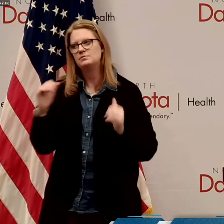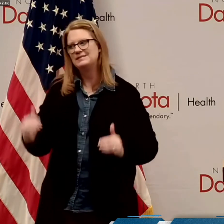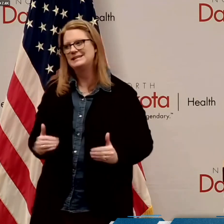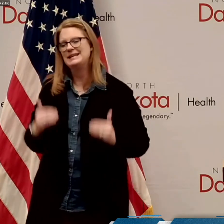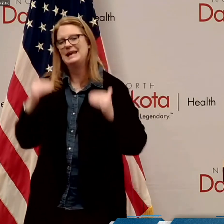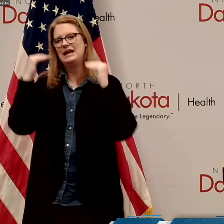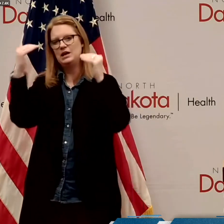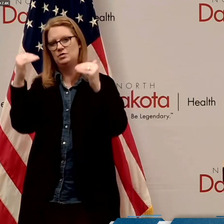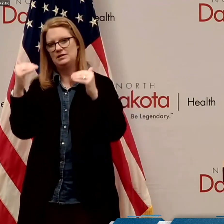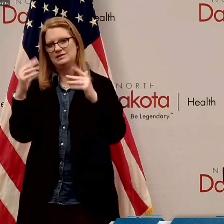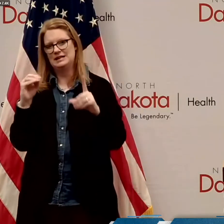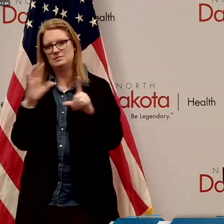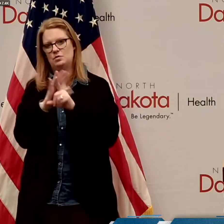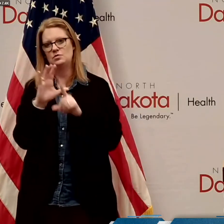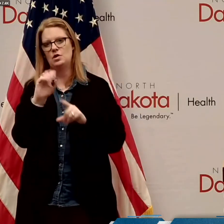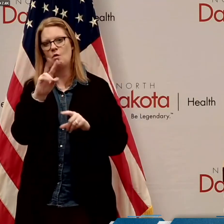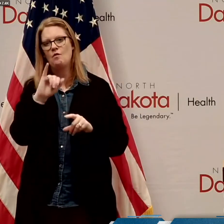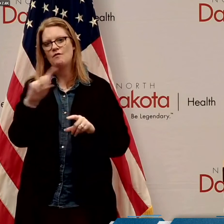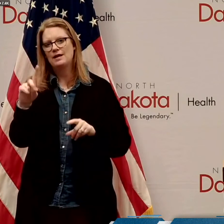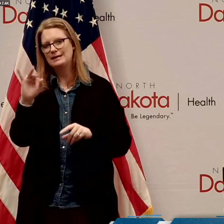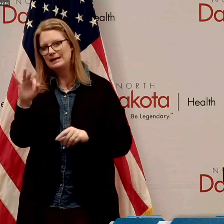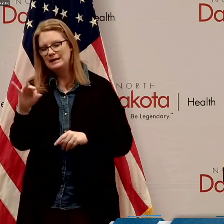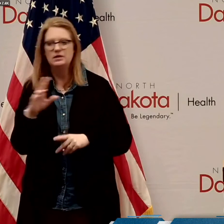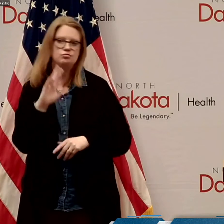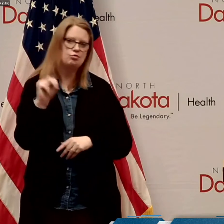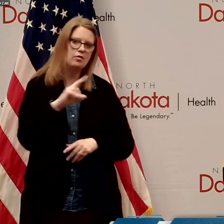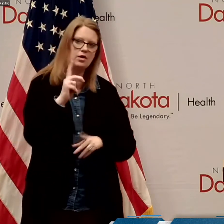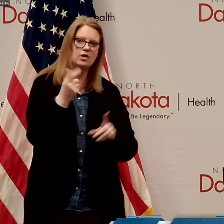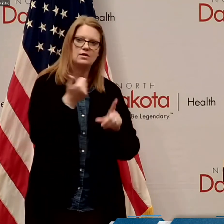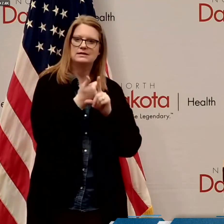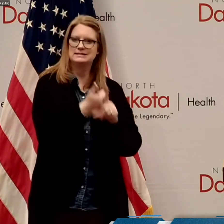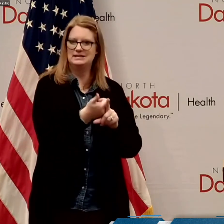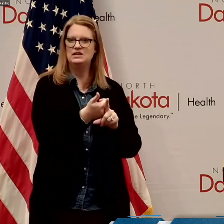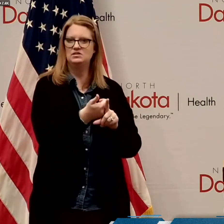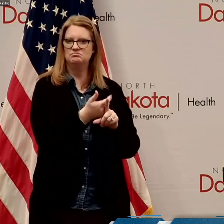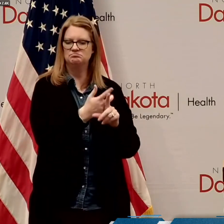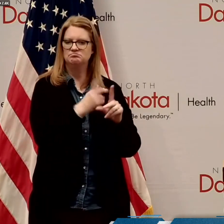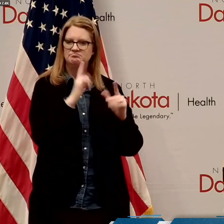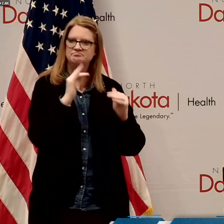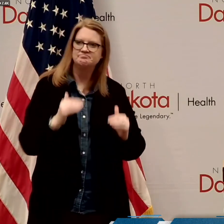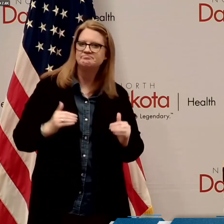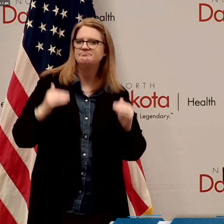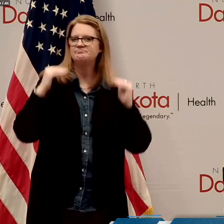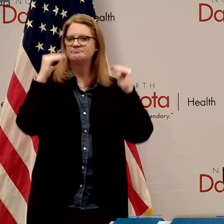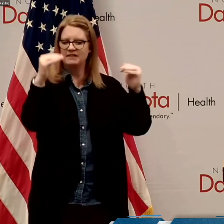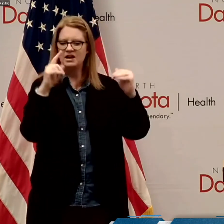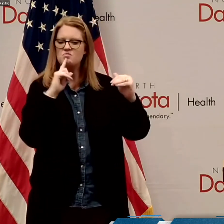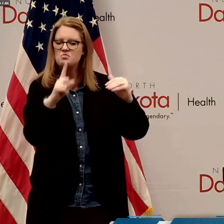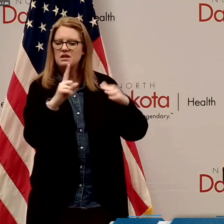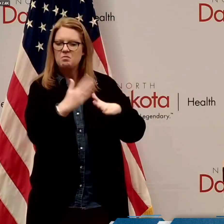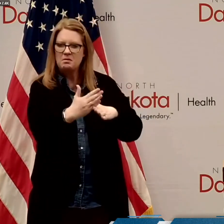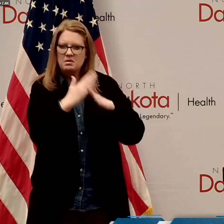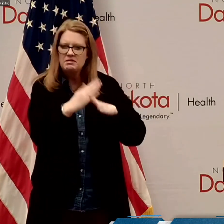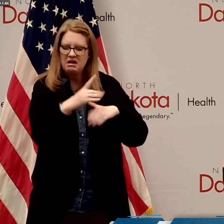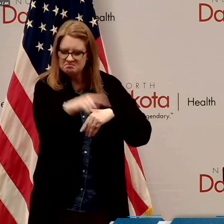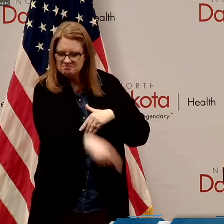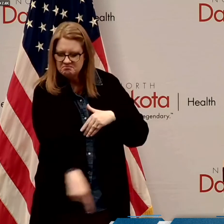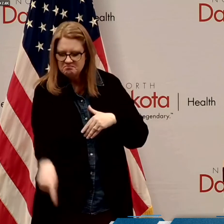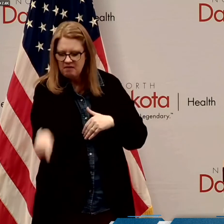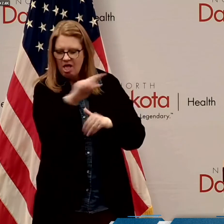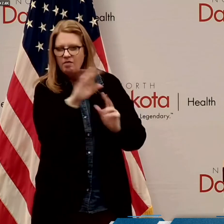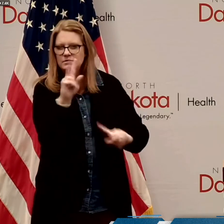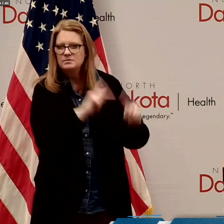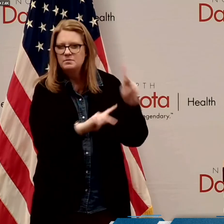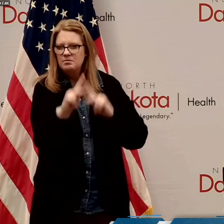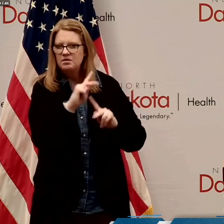to COVID-19, and it ensures that North Dakota continues to go above and beyond and take care of its frontline workers by providing coverage to those